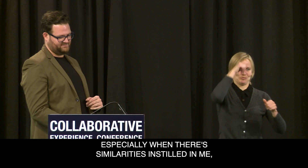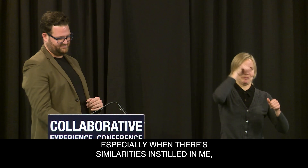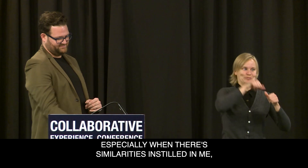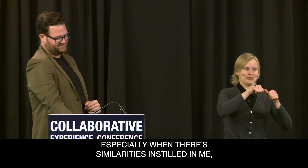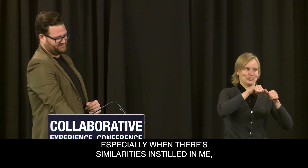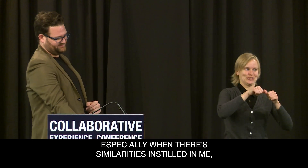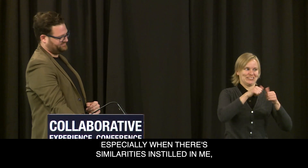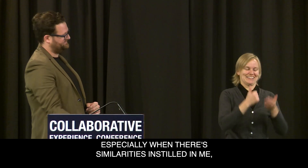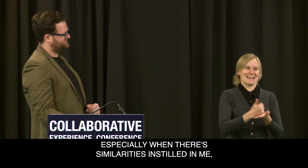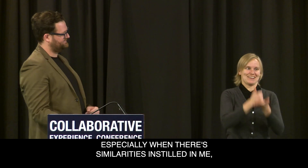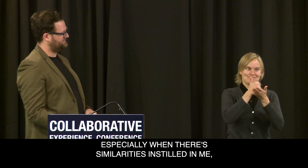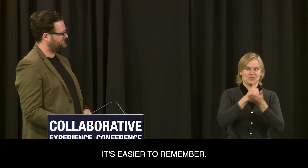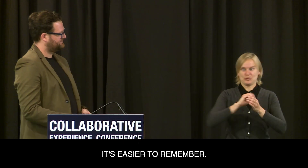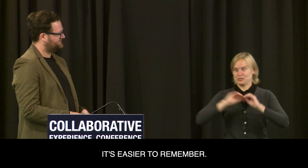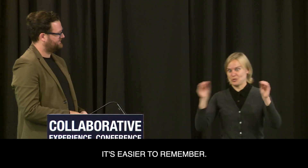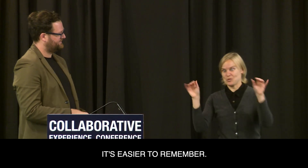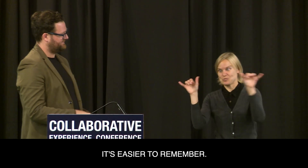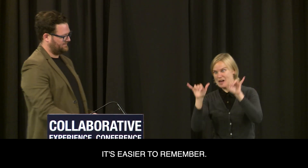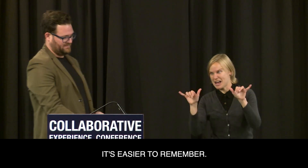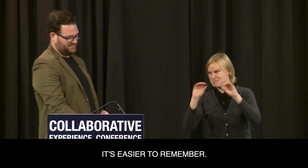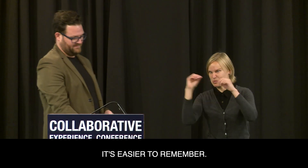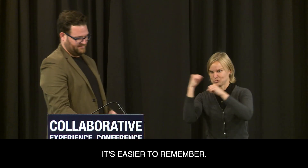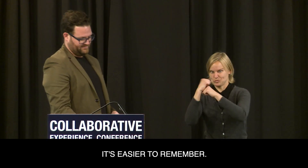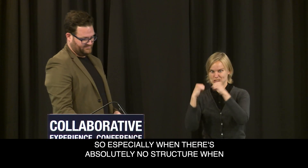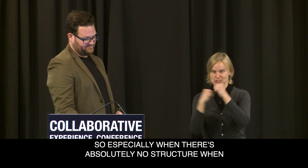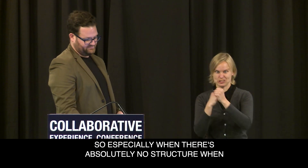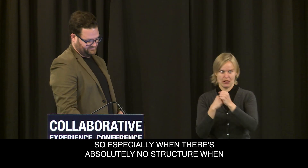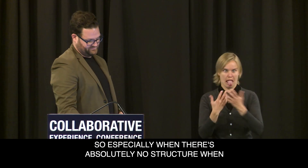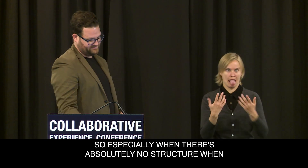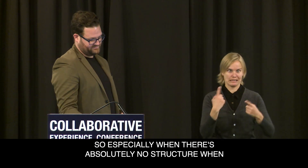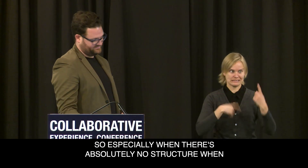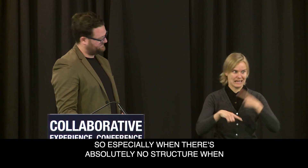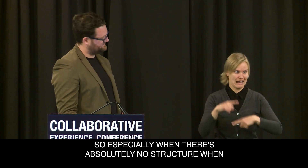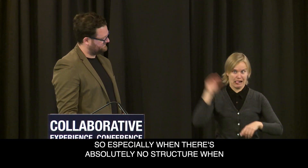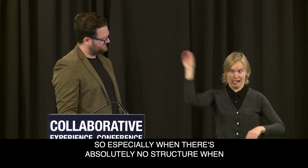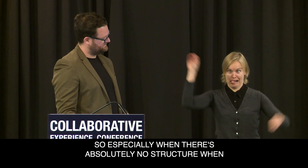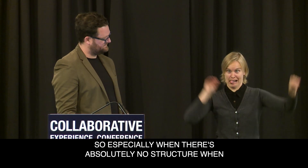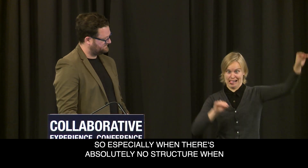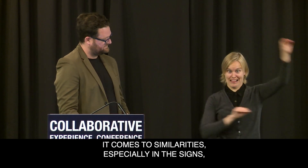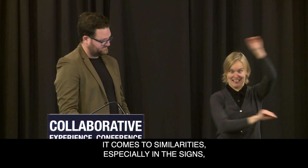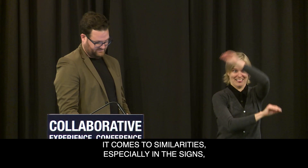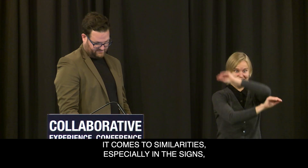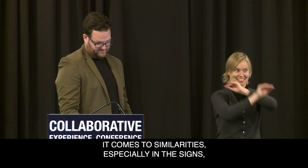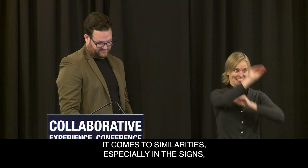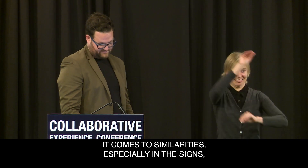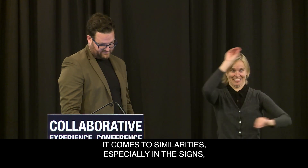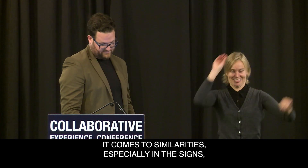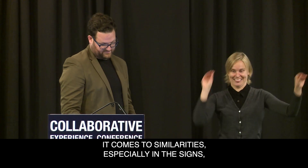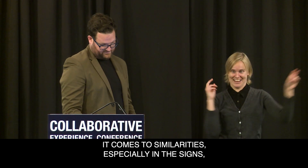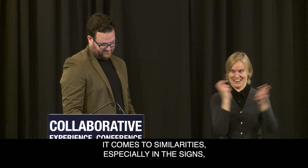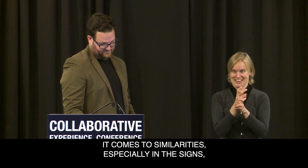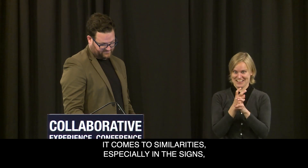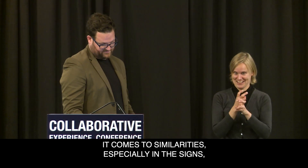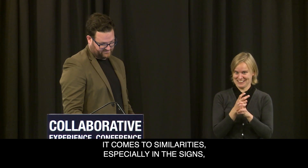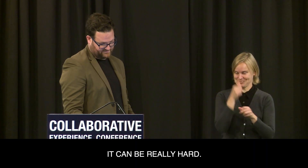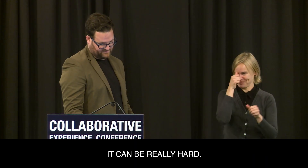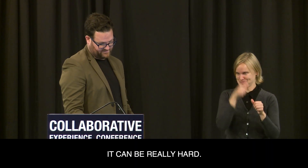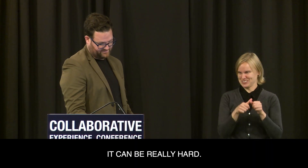come instilled in me. It's easier to remember. So especially when there's absolutely no structure when it comes to similarities, especially in the signs, it can be really